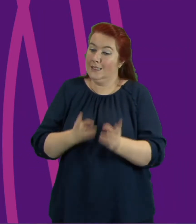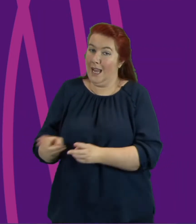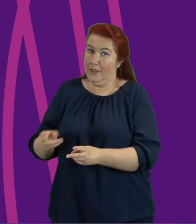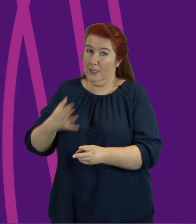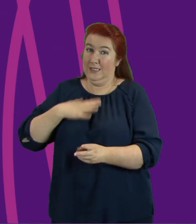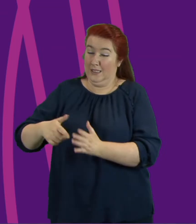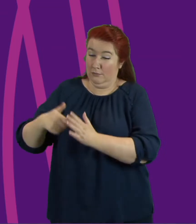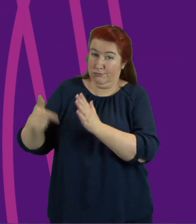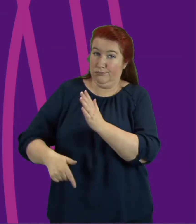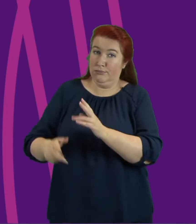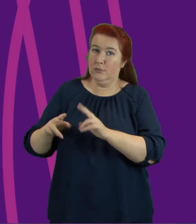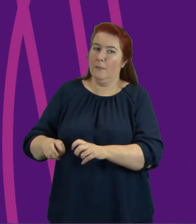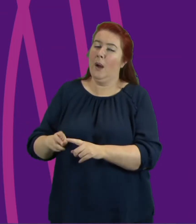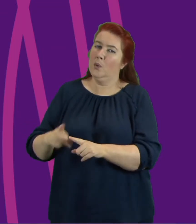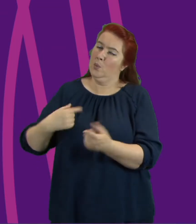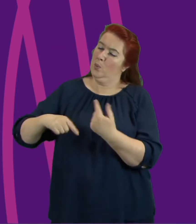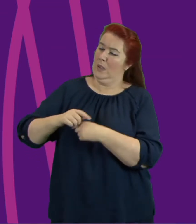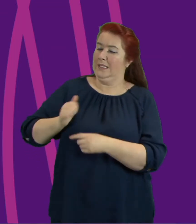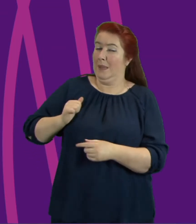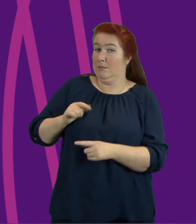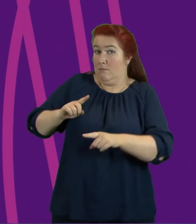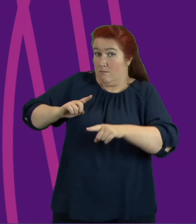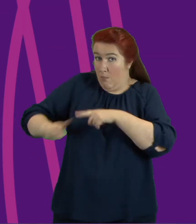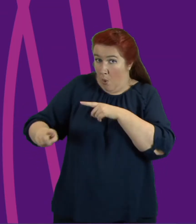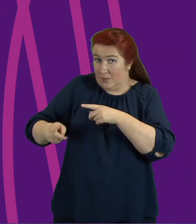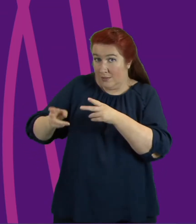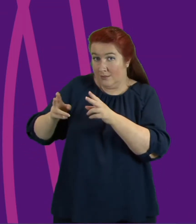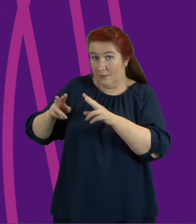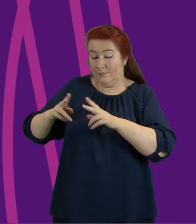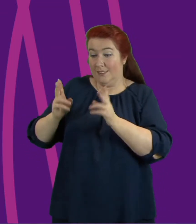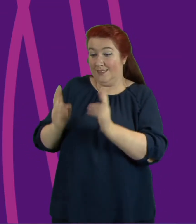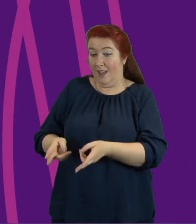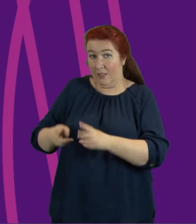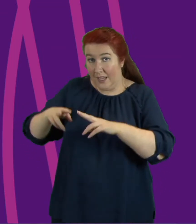but it's anticipated that most death investigations will be able to be concluded